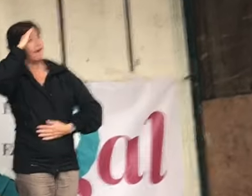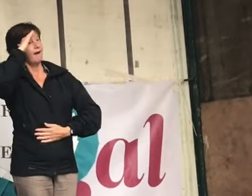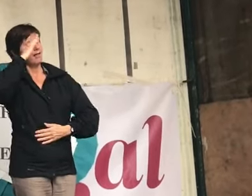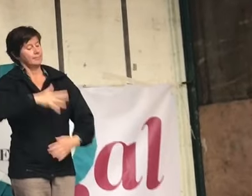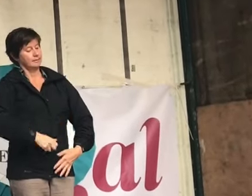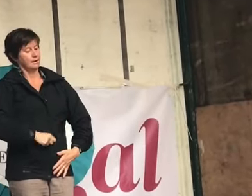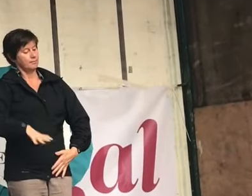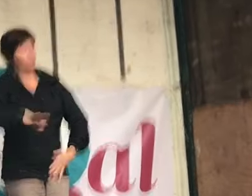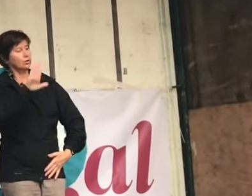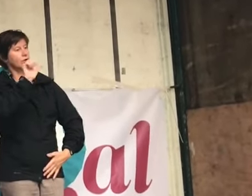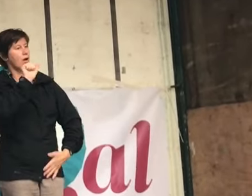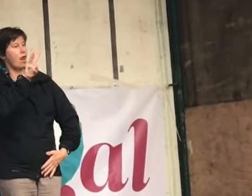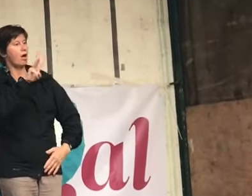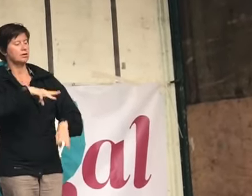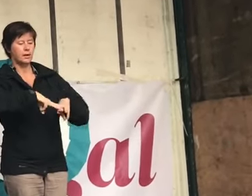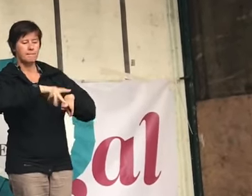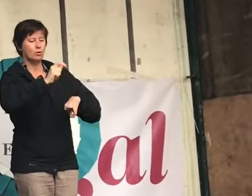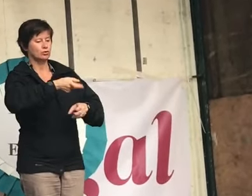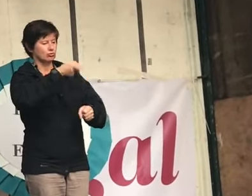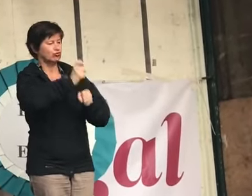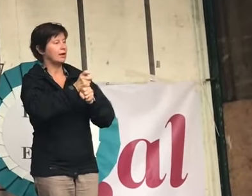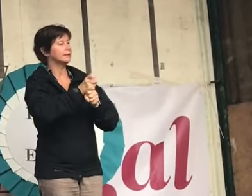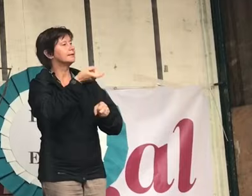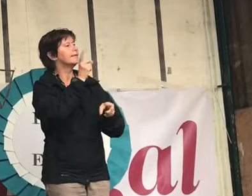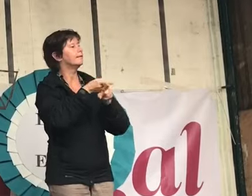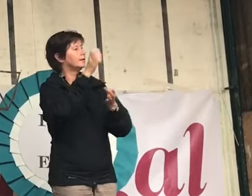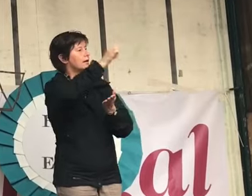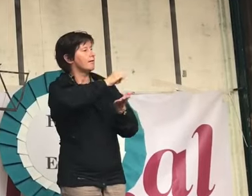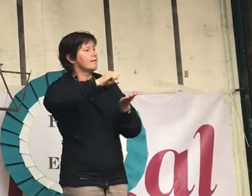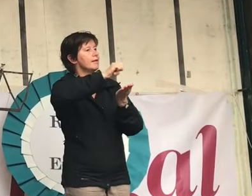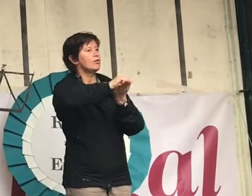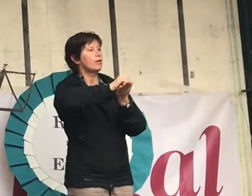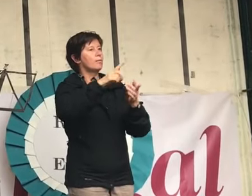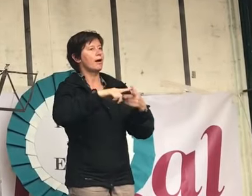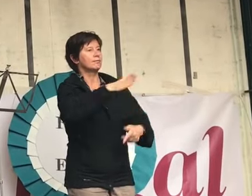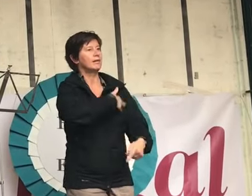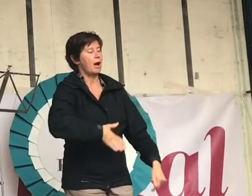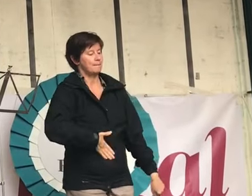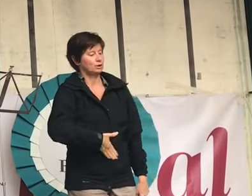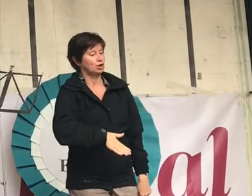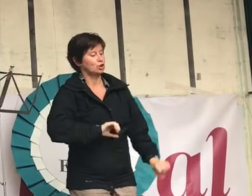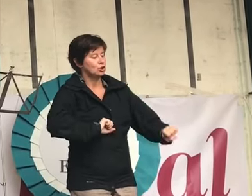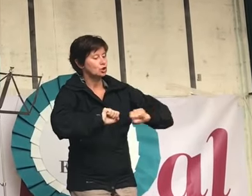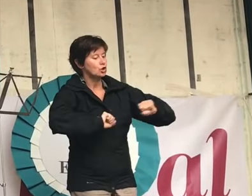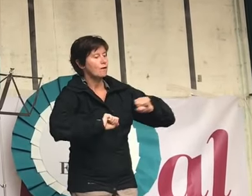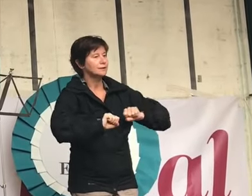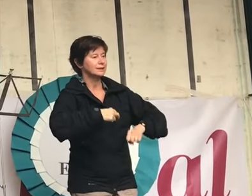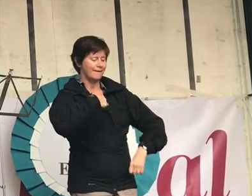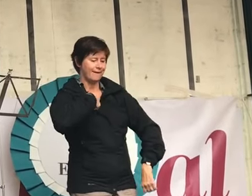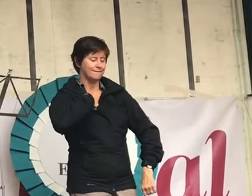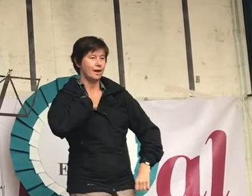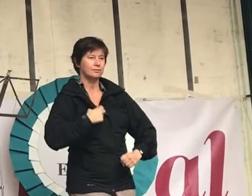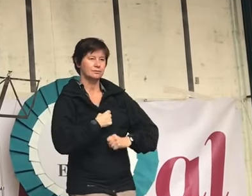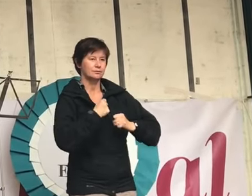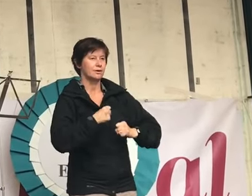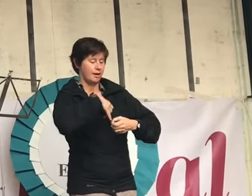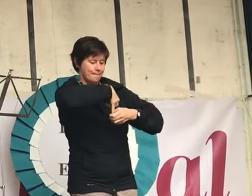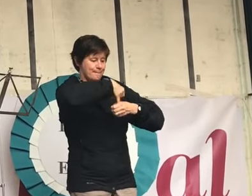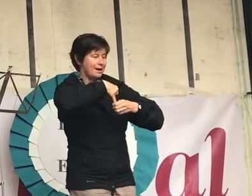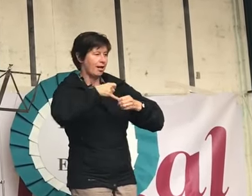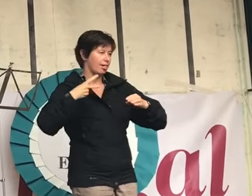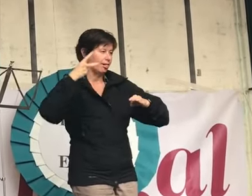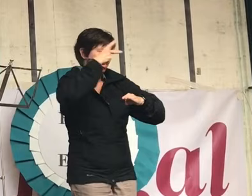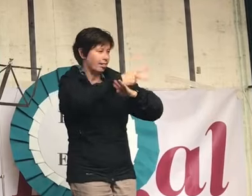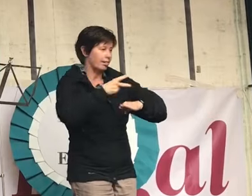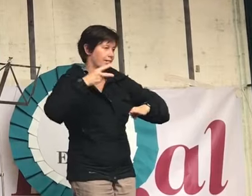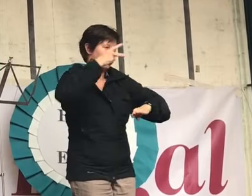Europe, while our maternity services are among the most medicalised. Linking the two